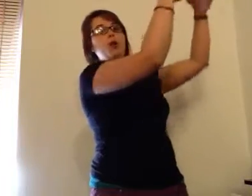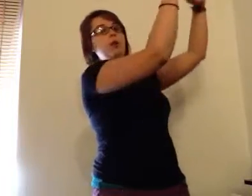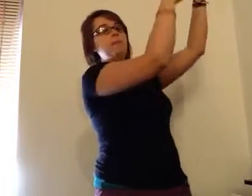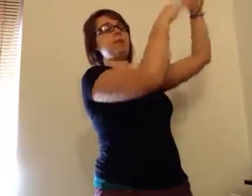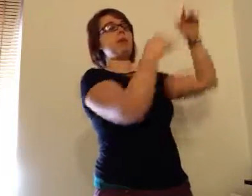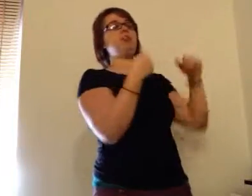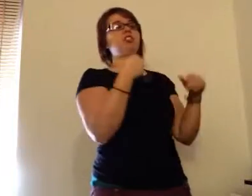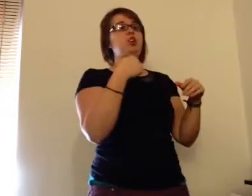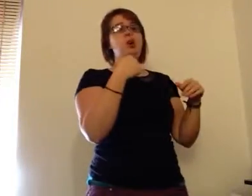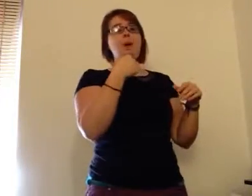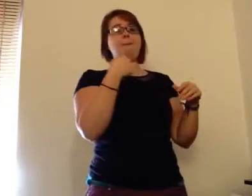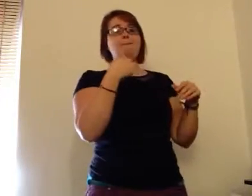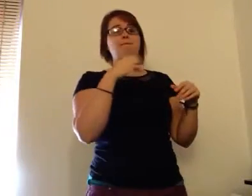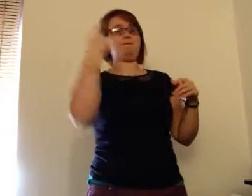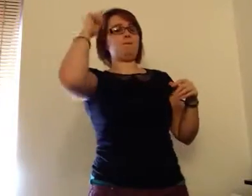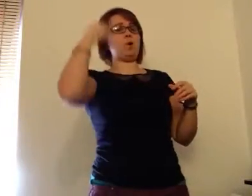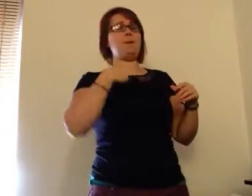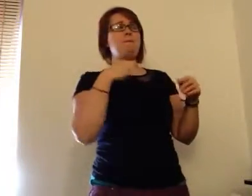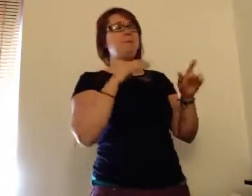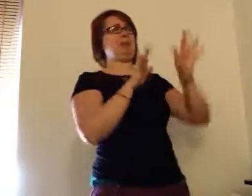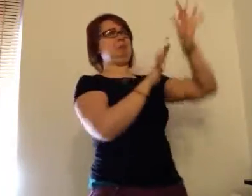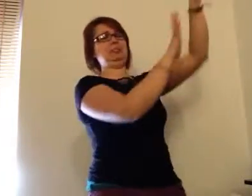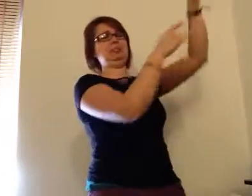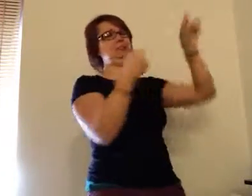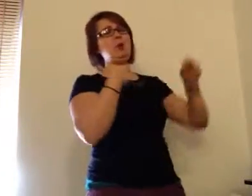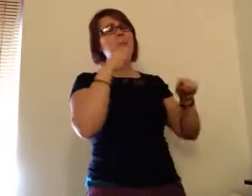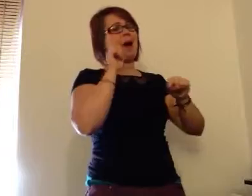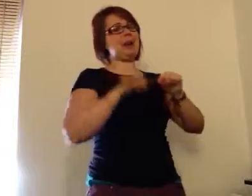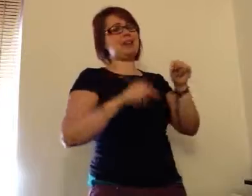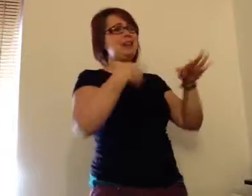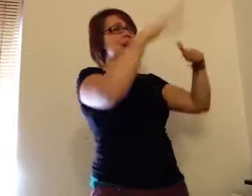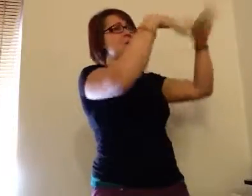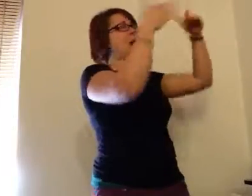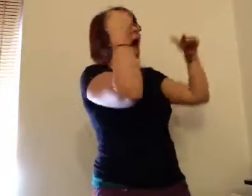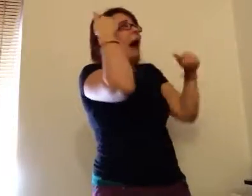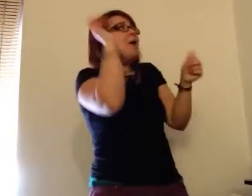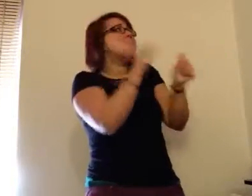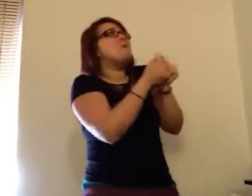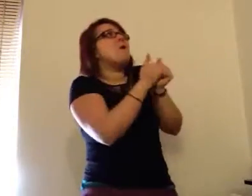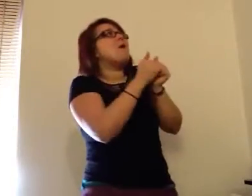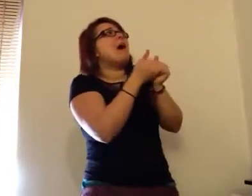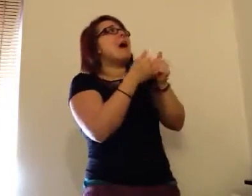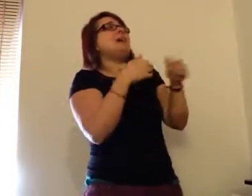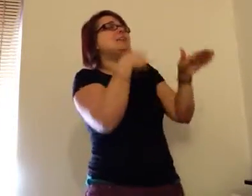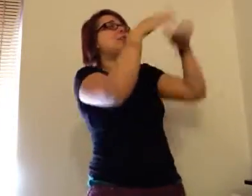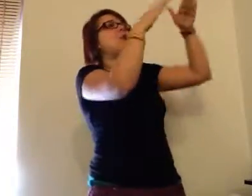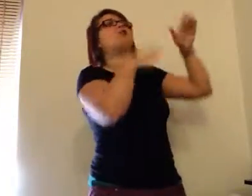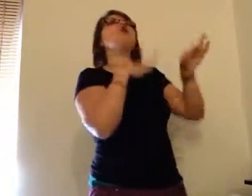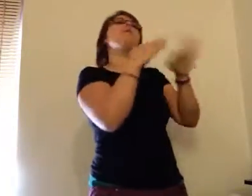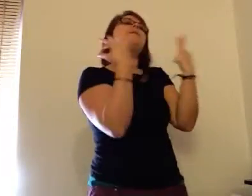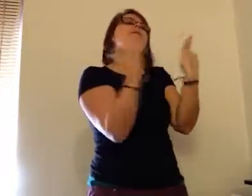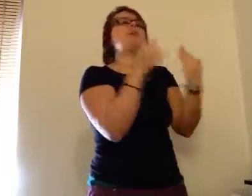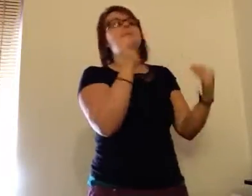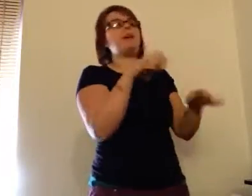like, I don't know how to get up the hill, and stuff like that. So my family kind of had to cook me up the hill. I don't know